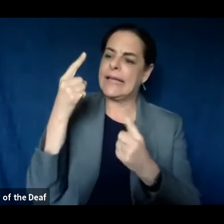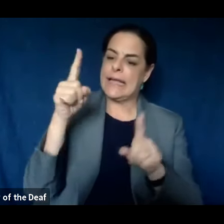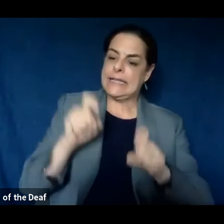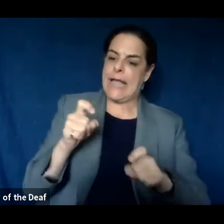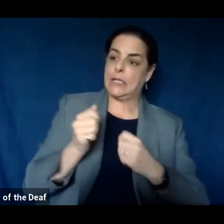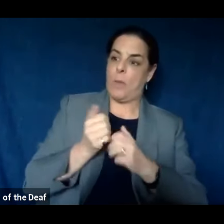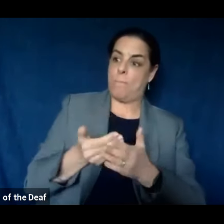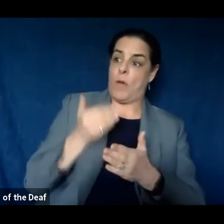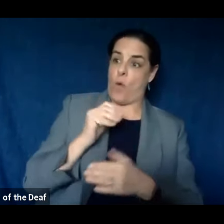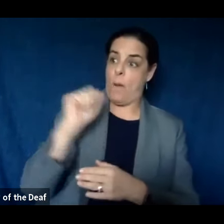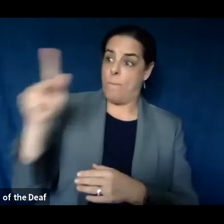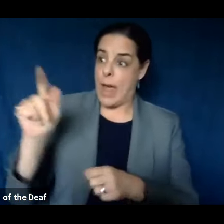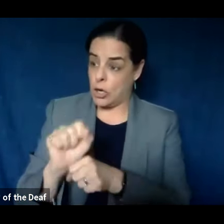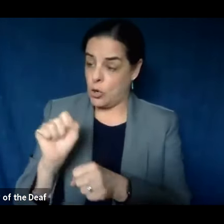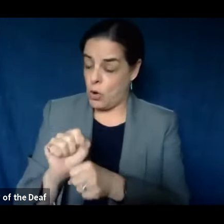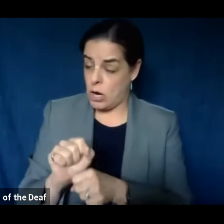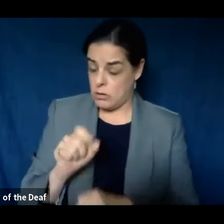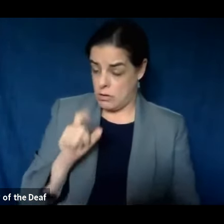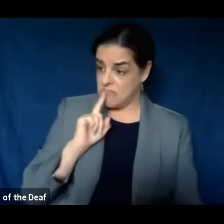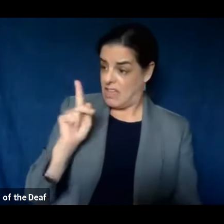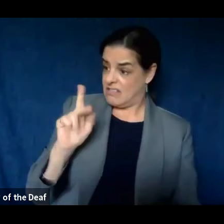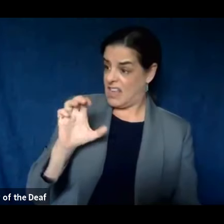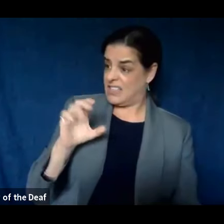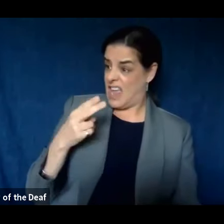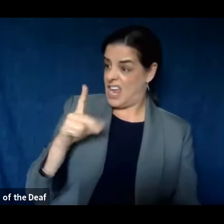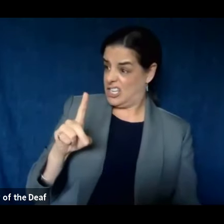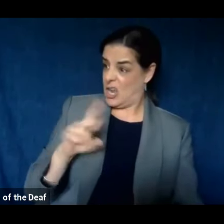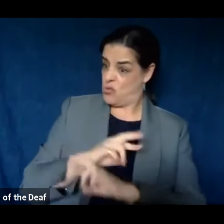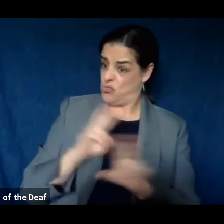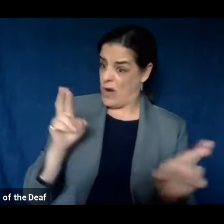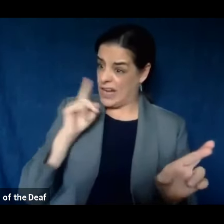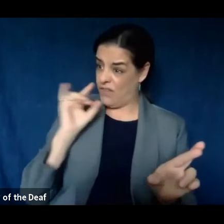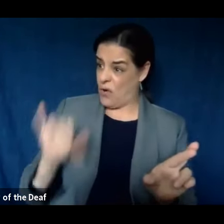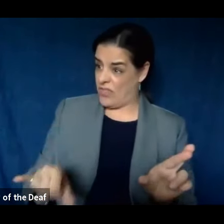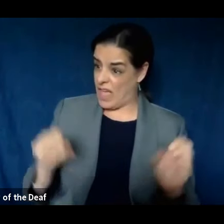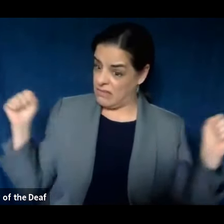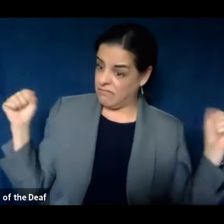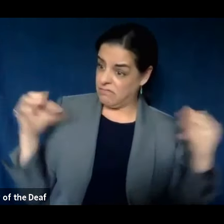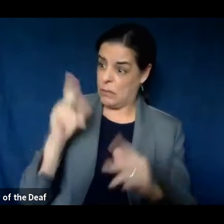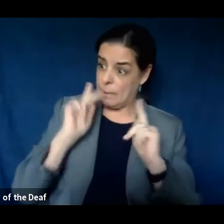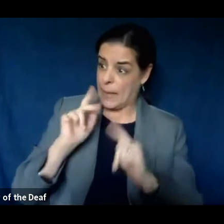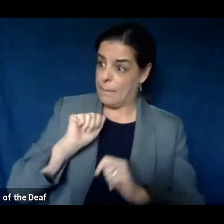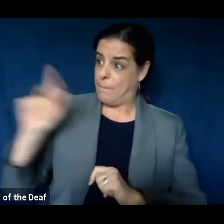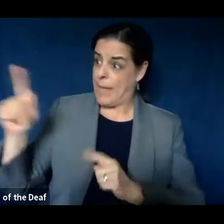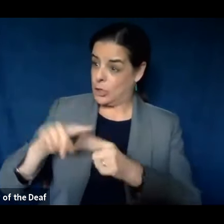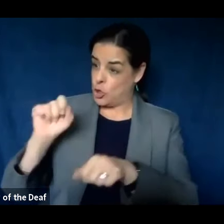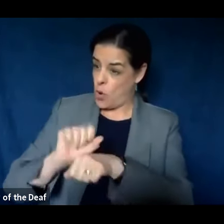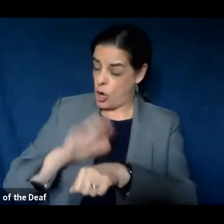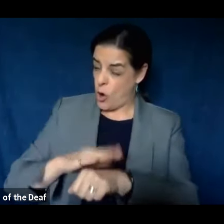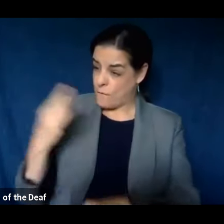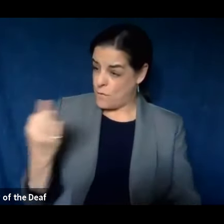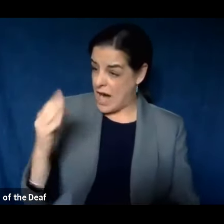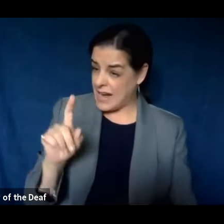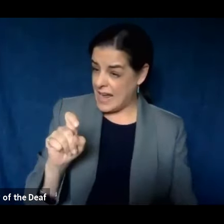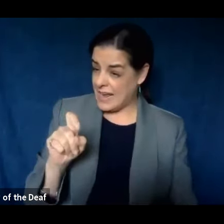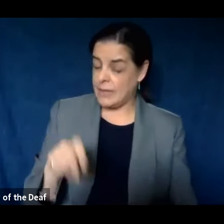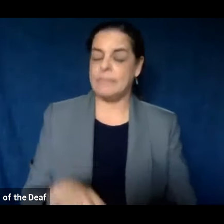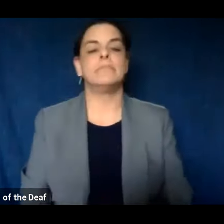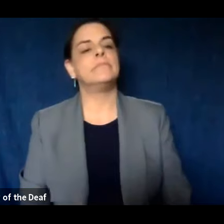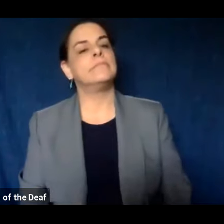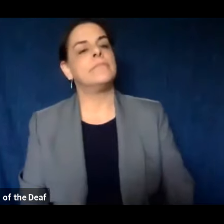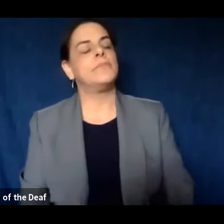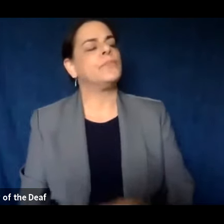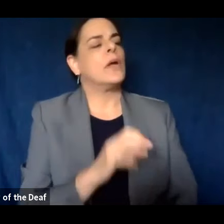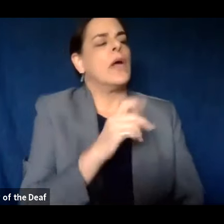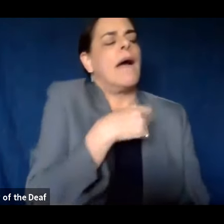work. Is KCHD on board / ready for that influx of people who are going back on Friday? So I didn't